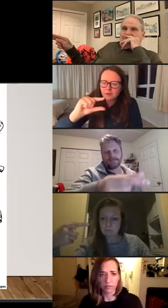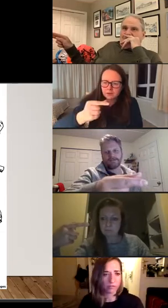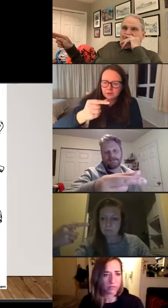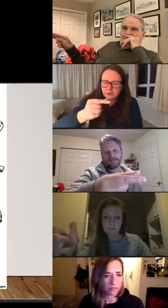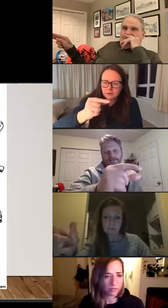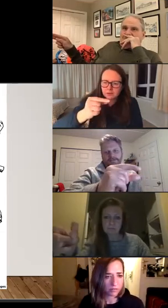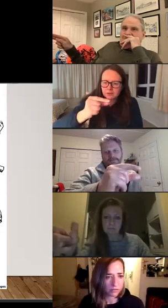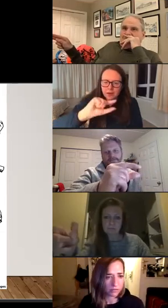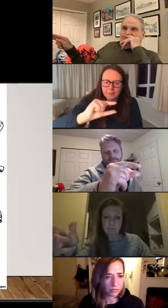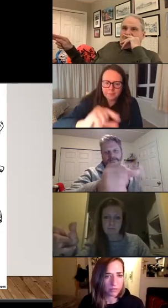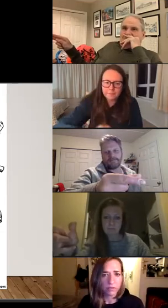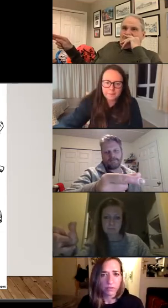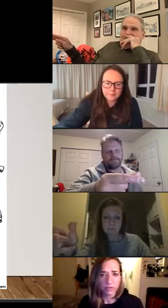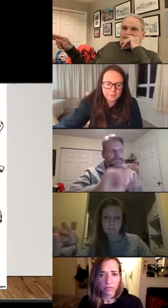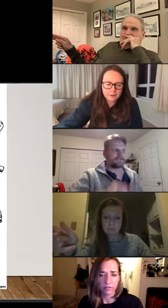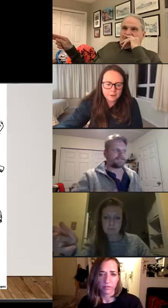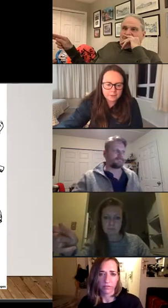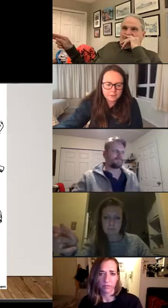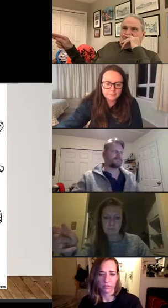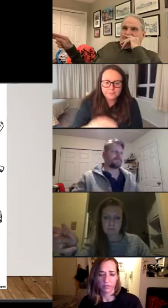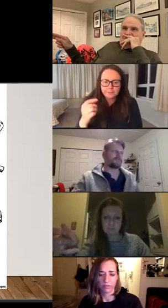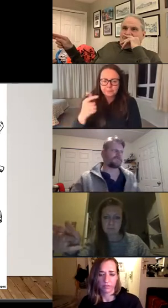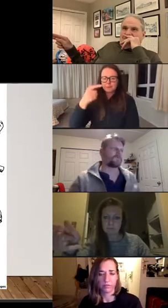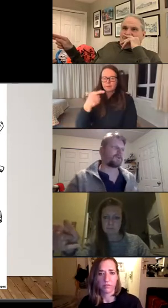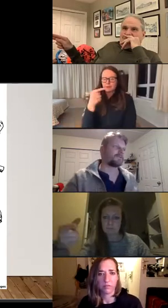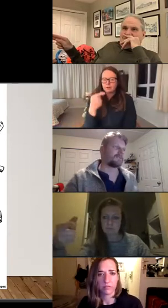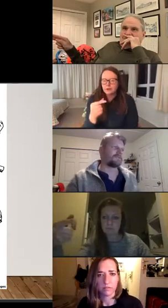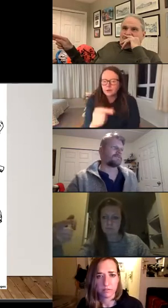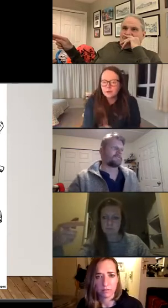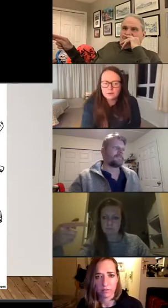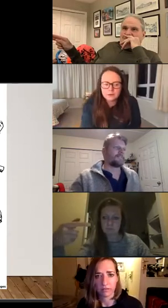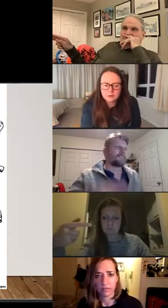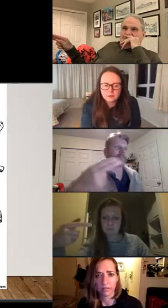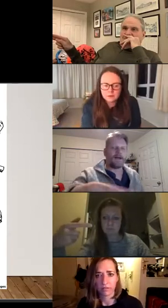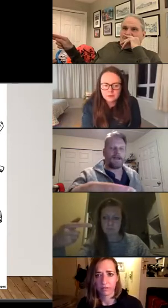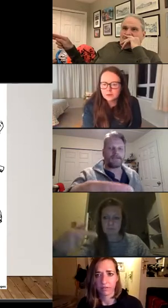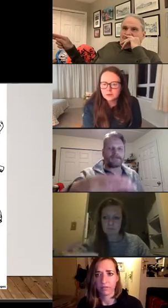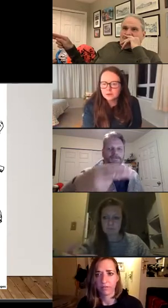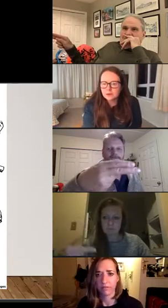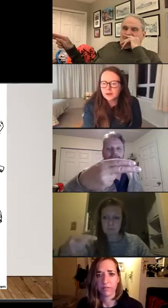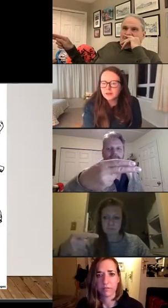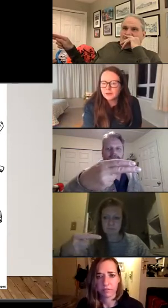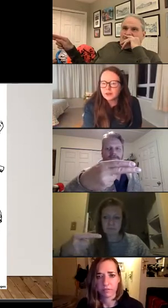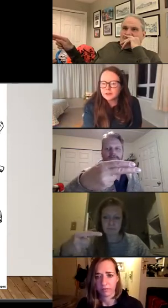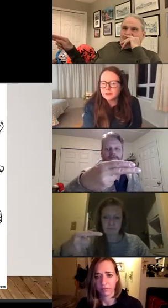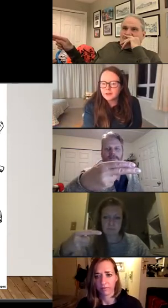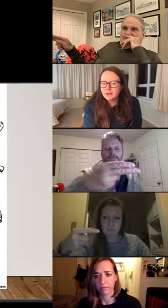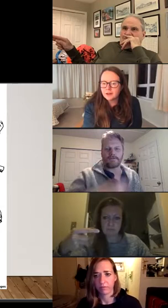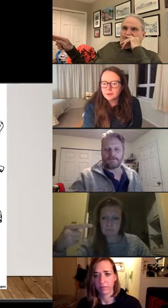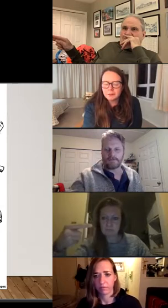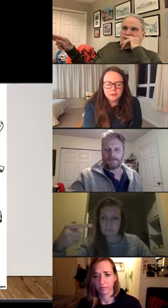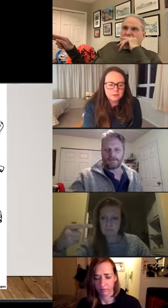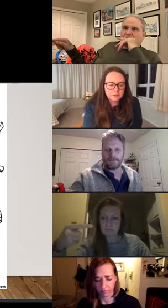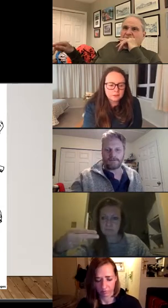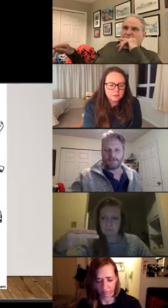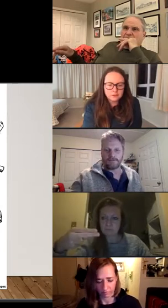here, Okay. yeah, it's the same. Yeah, good point. Thank you. H. And I think Greg's got his hand up,